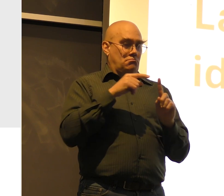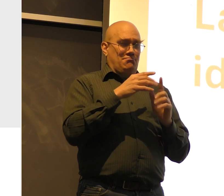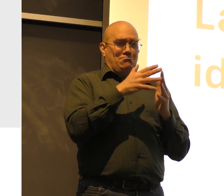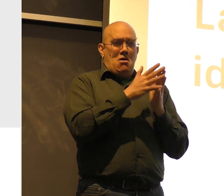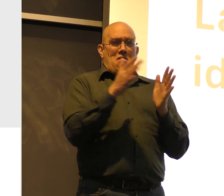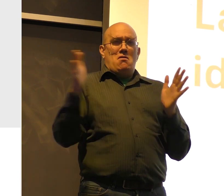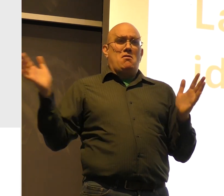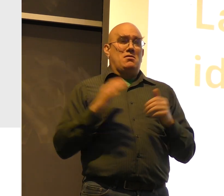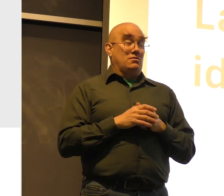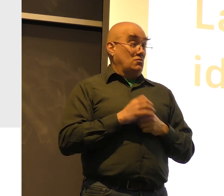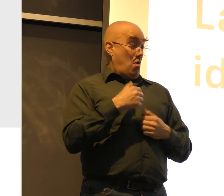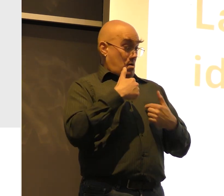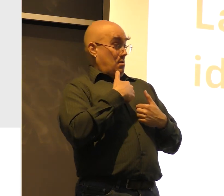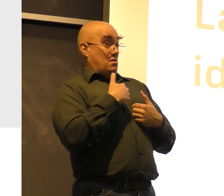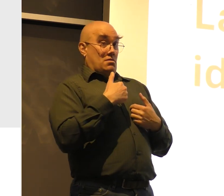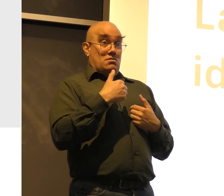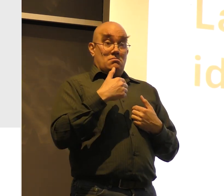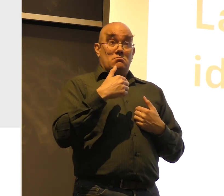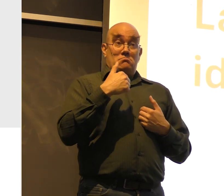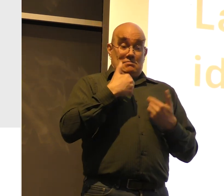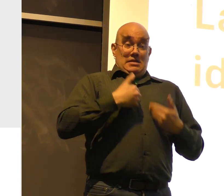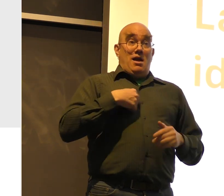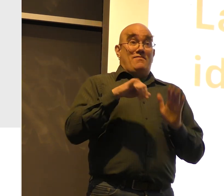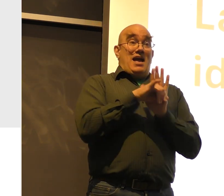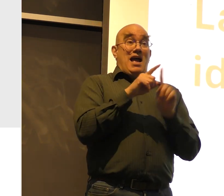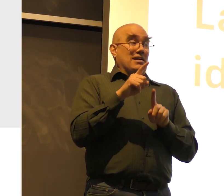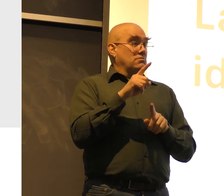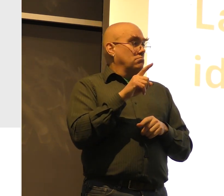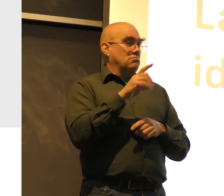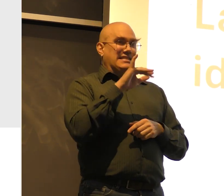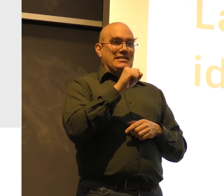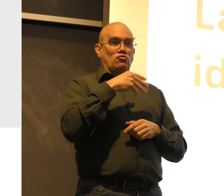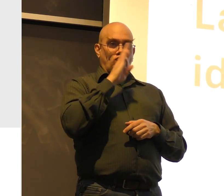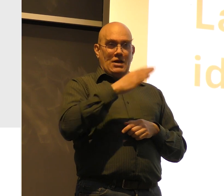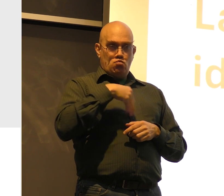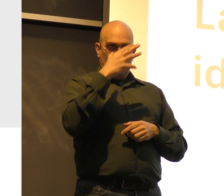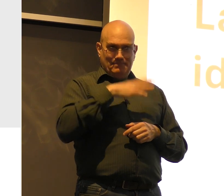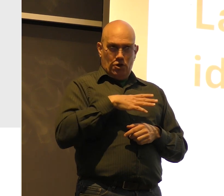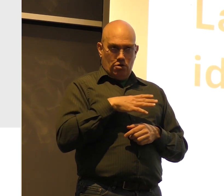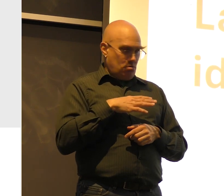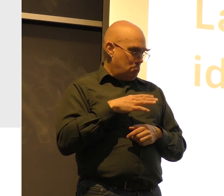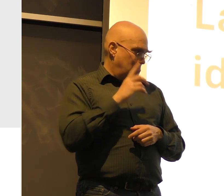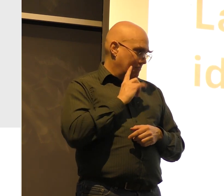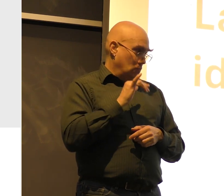capability. It's a much broader range. For me, I identify as a straight white